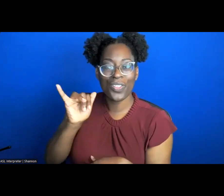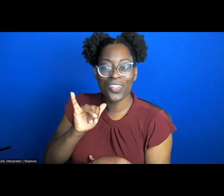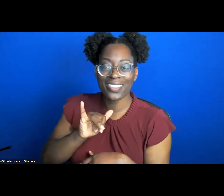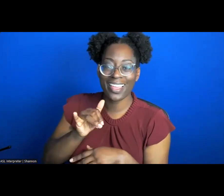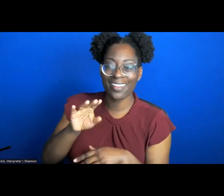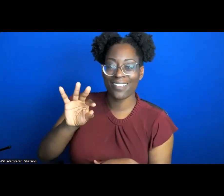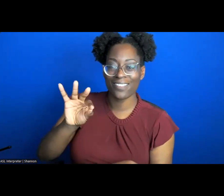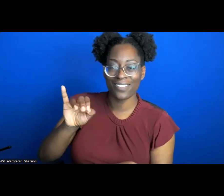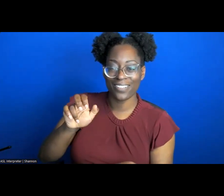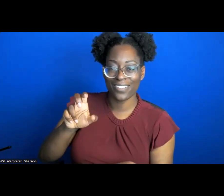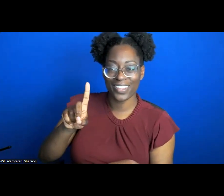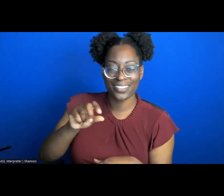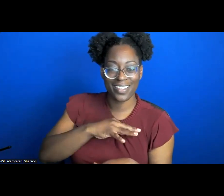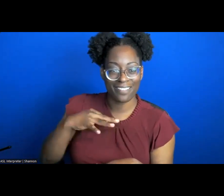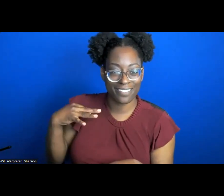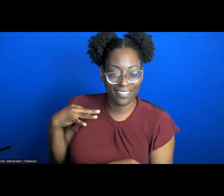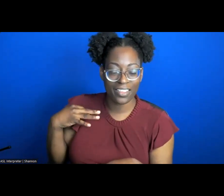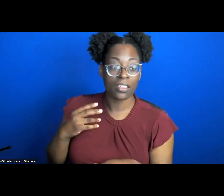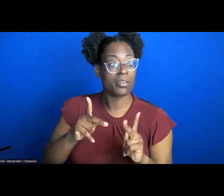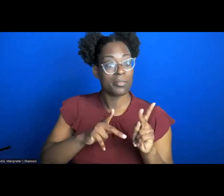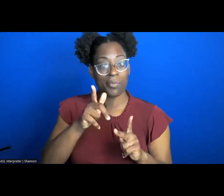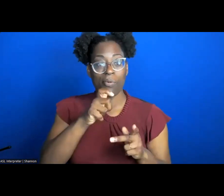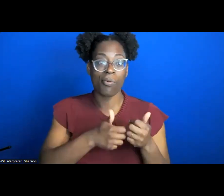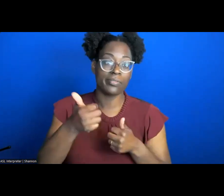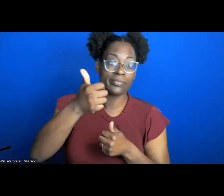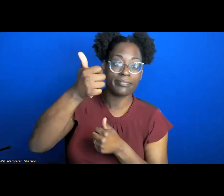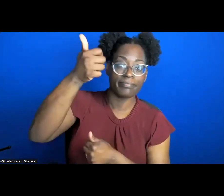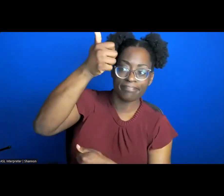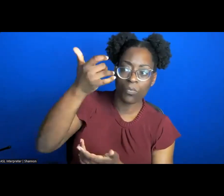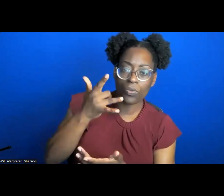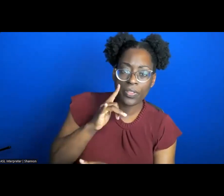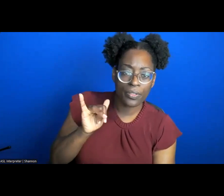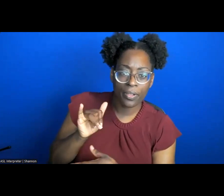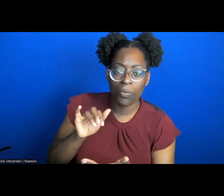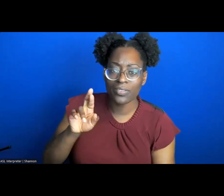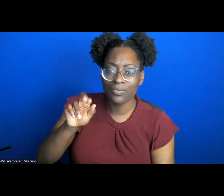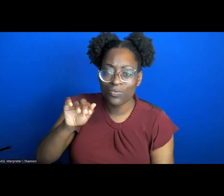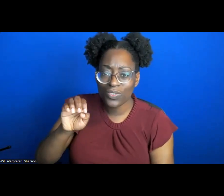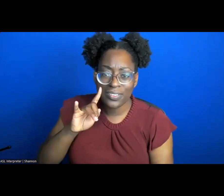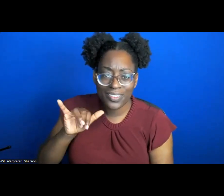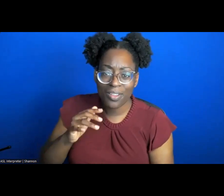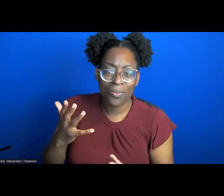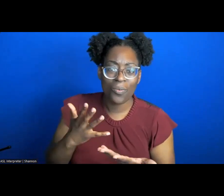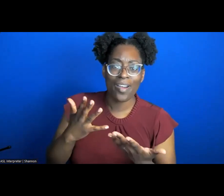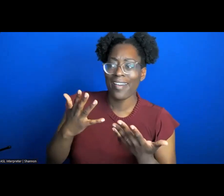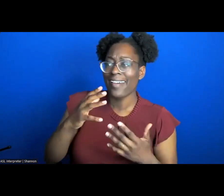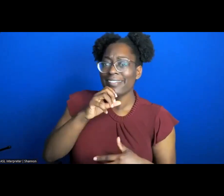policy team, needs to reflect the richness of diversity in race and age and years and types of